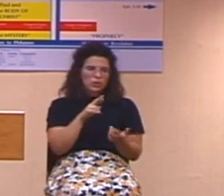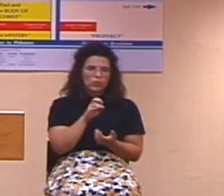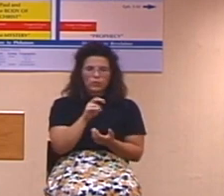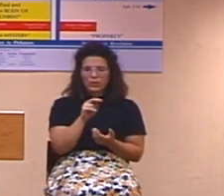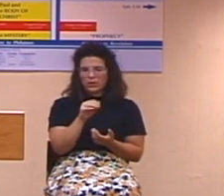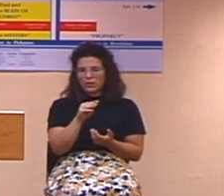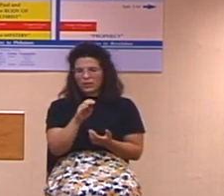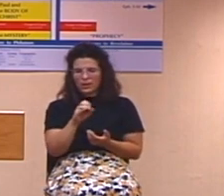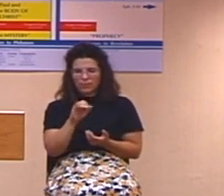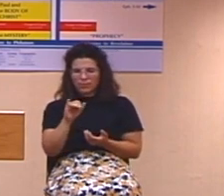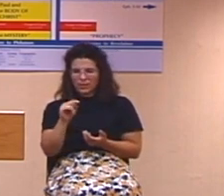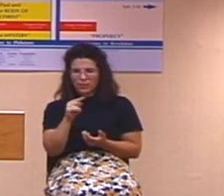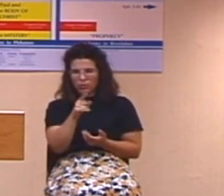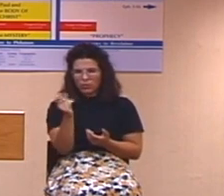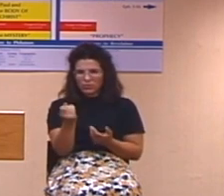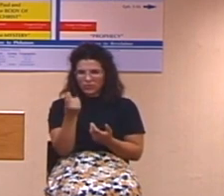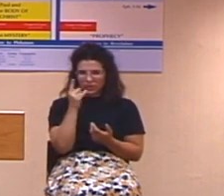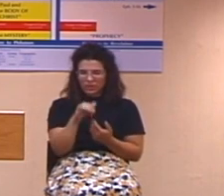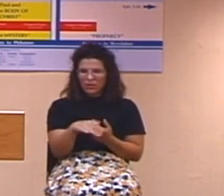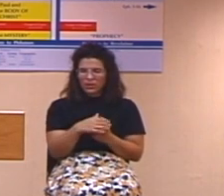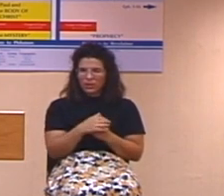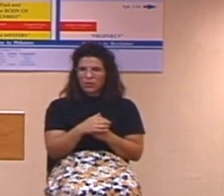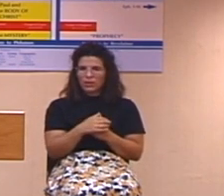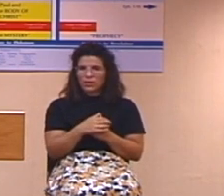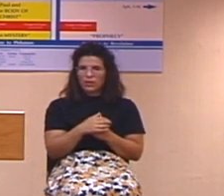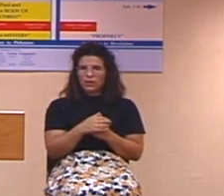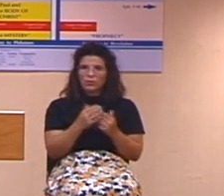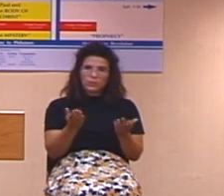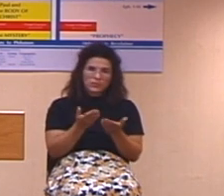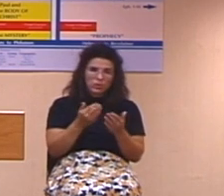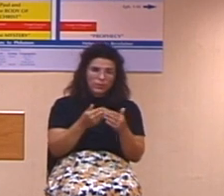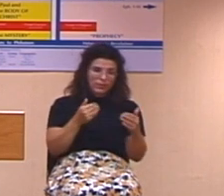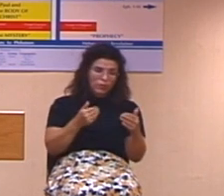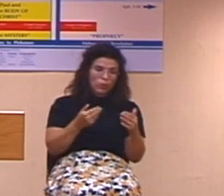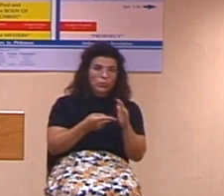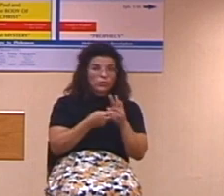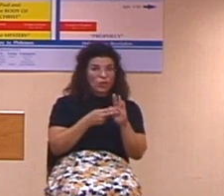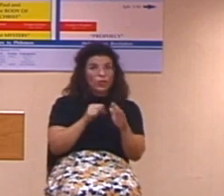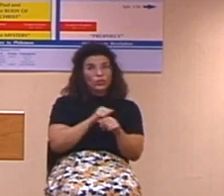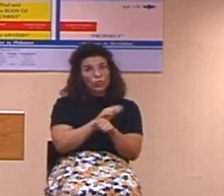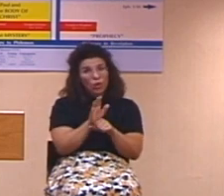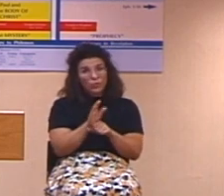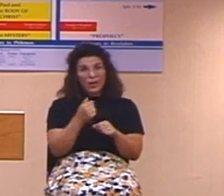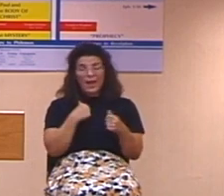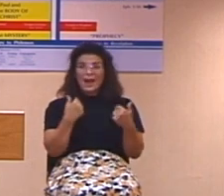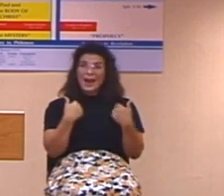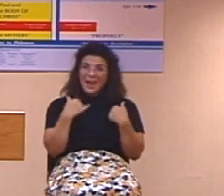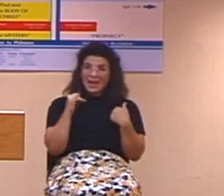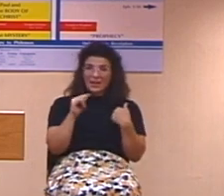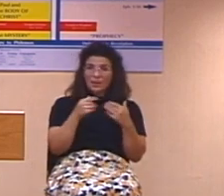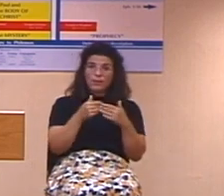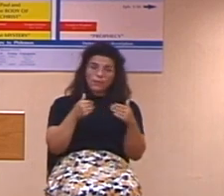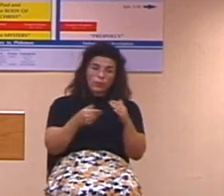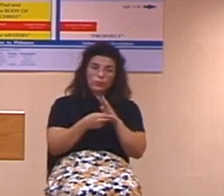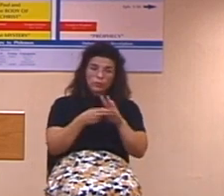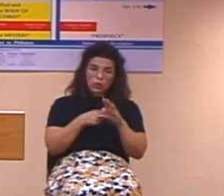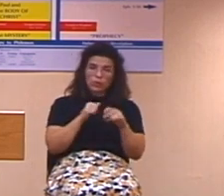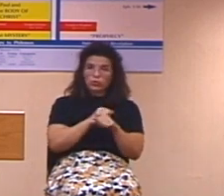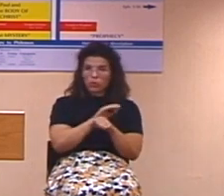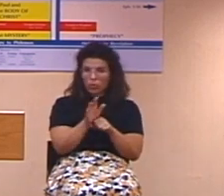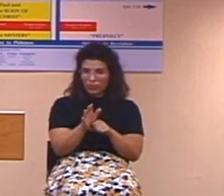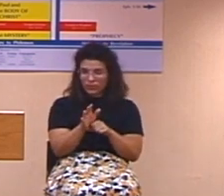it. You understand that, okay? By the way, it was here before it was called COVID. I had it before it was called